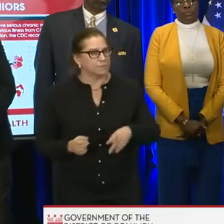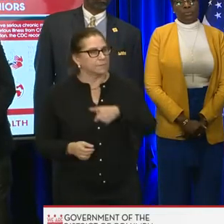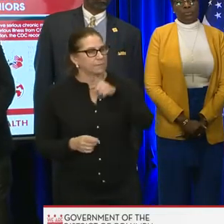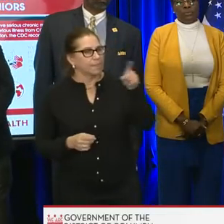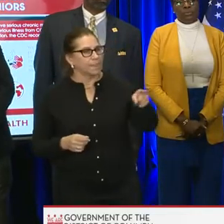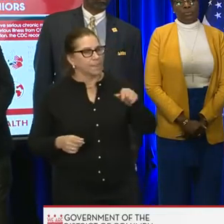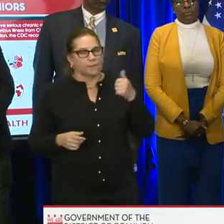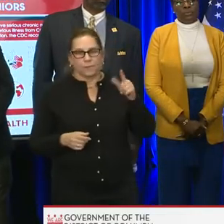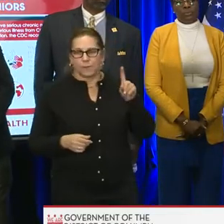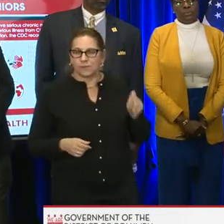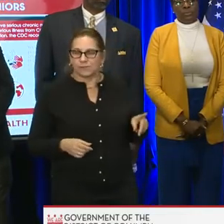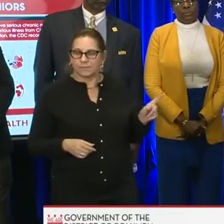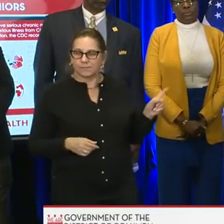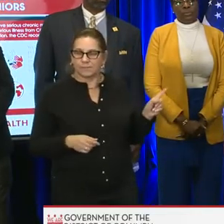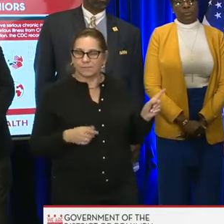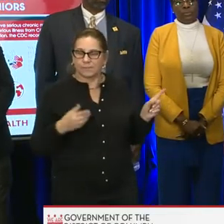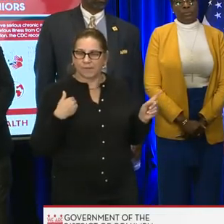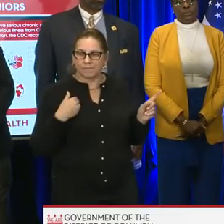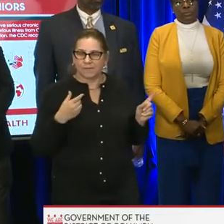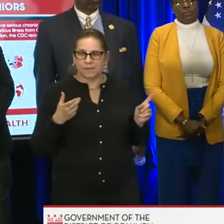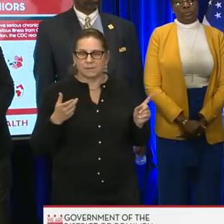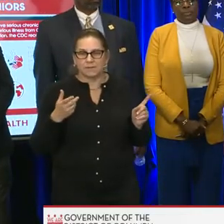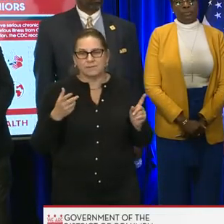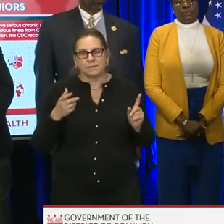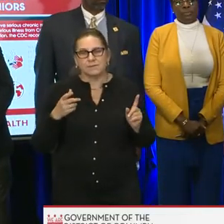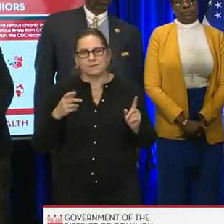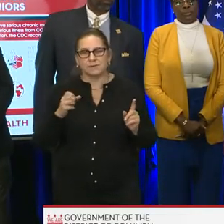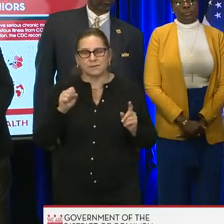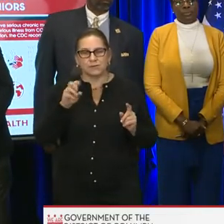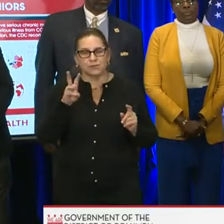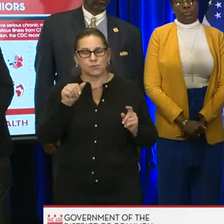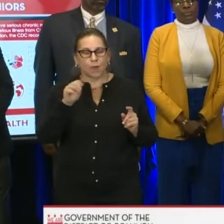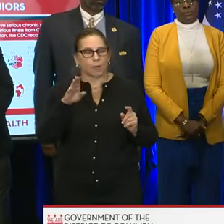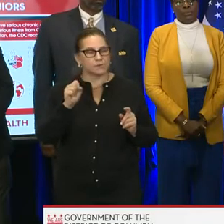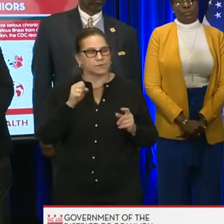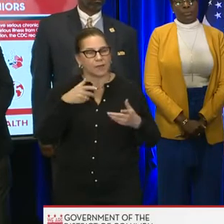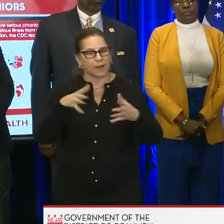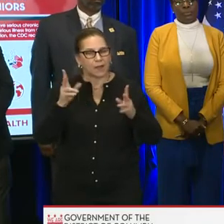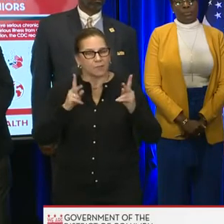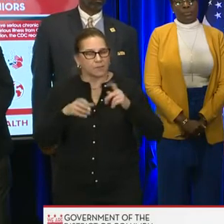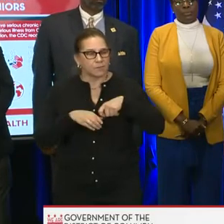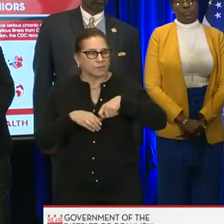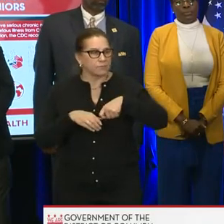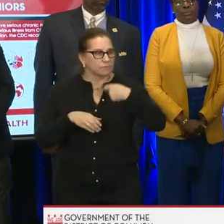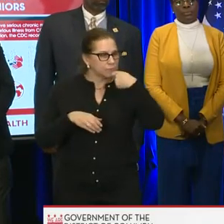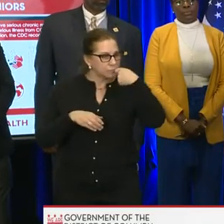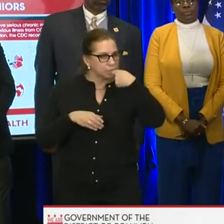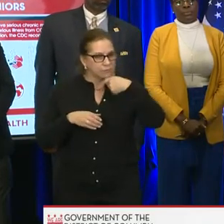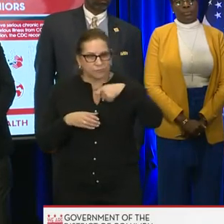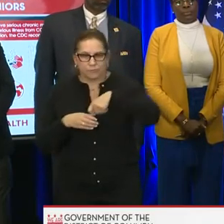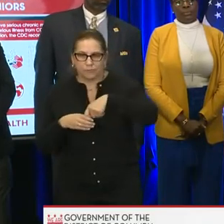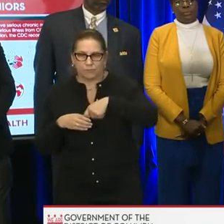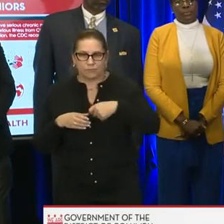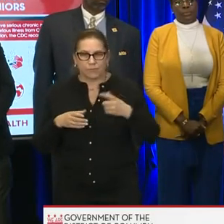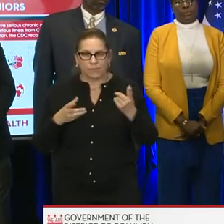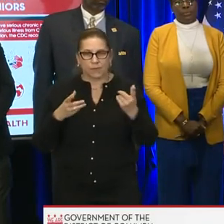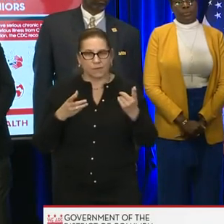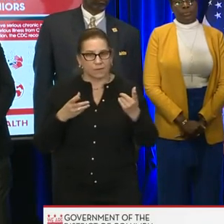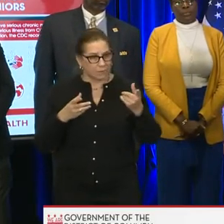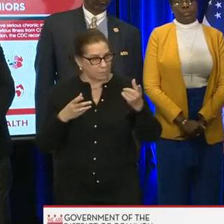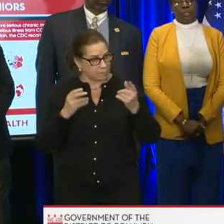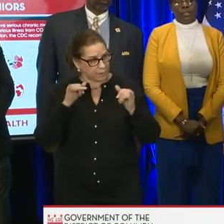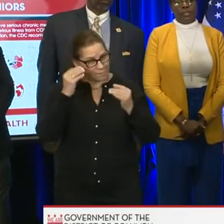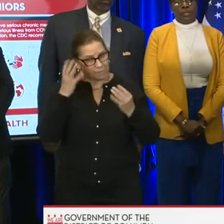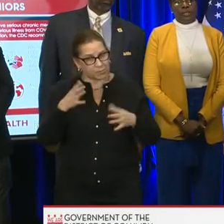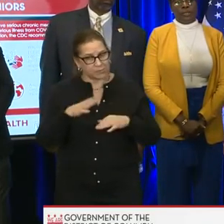swabs to a private lab. Is that how this is going to work? And then also, is this information going to be on the government website once